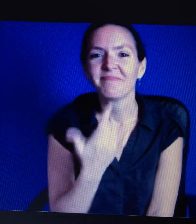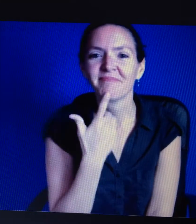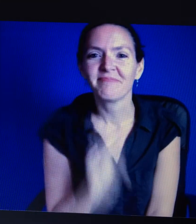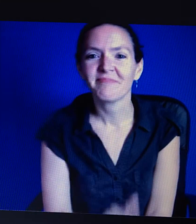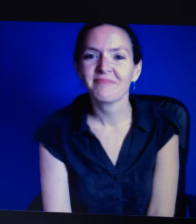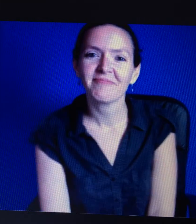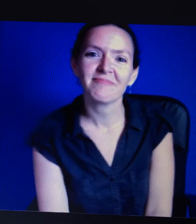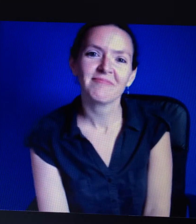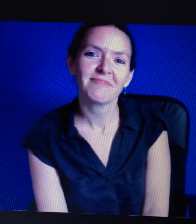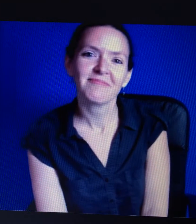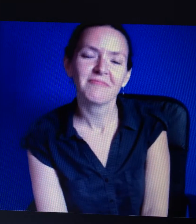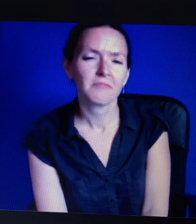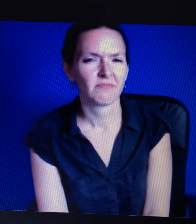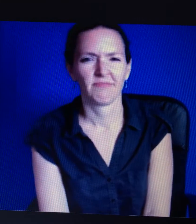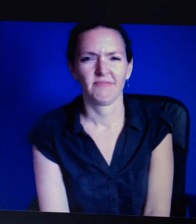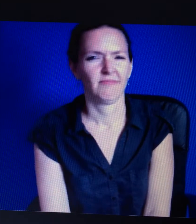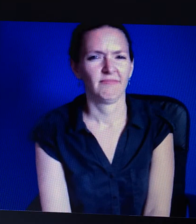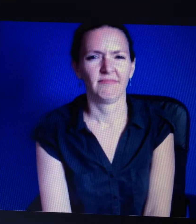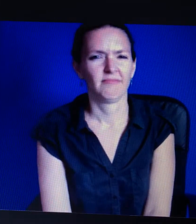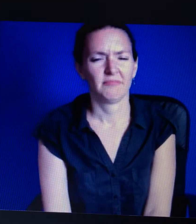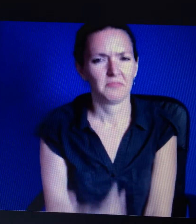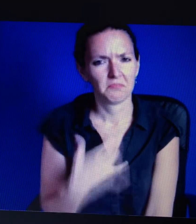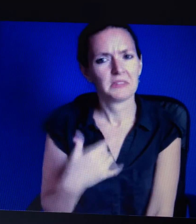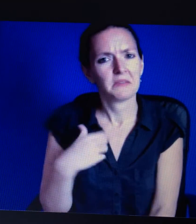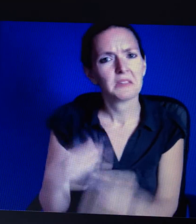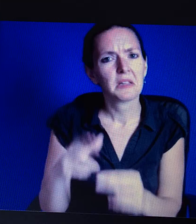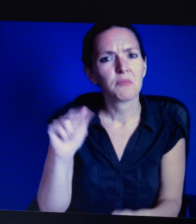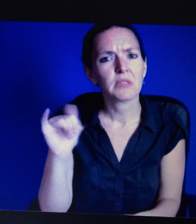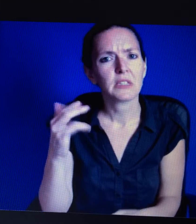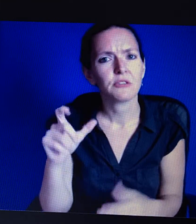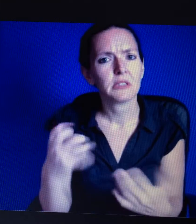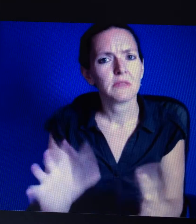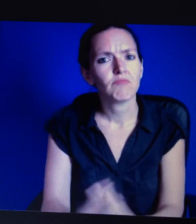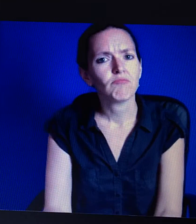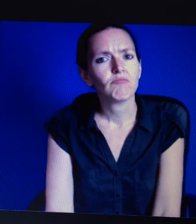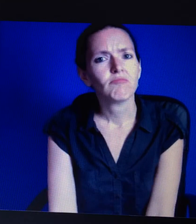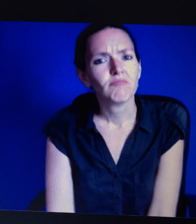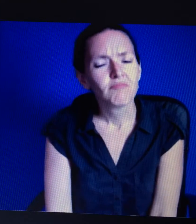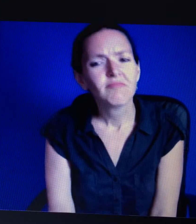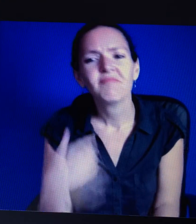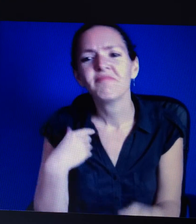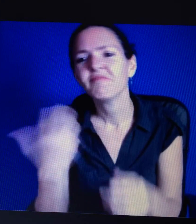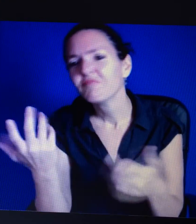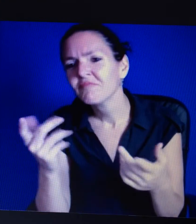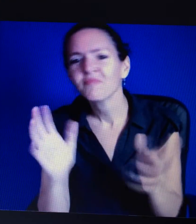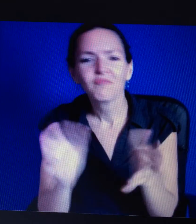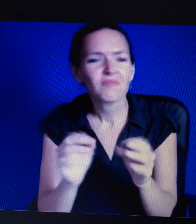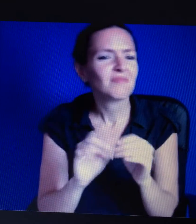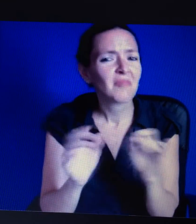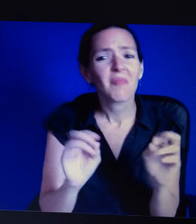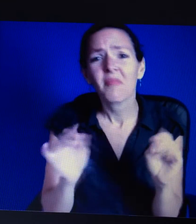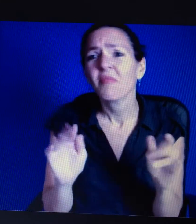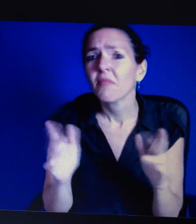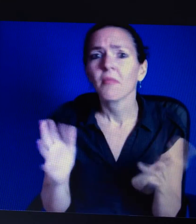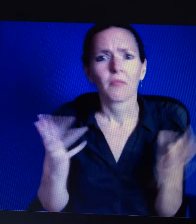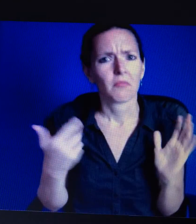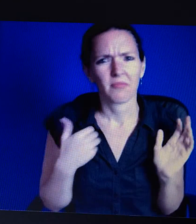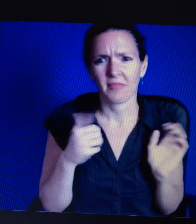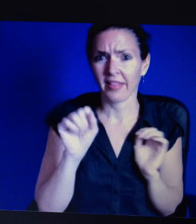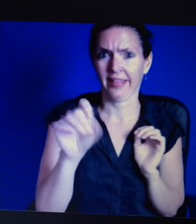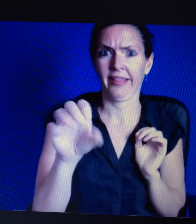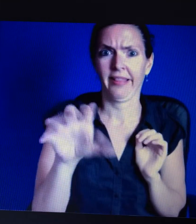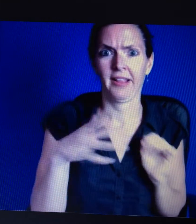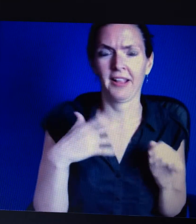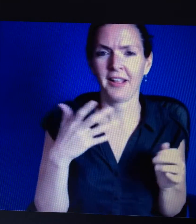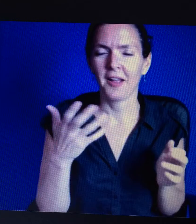Hi, it's really nice to meet you. My name is Rachel. That's my sign name. I feel like the name sign, you should just fingerspell it, and that should be